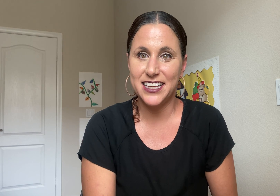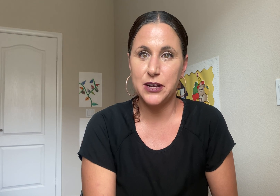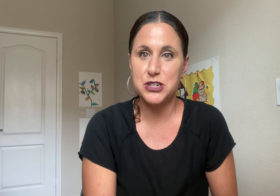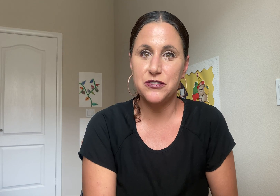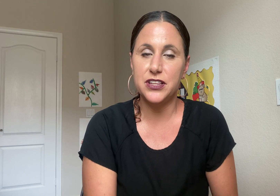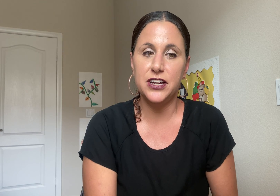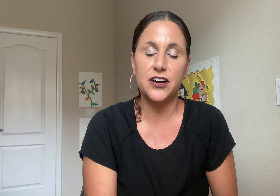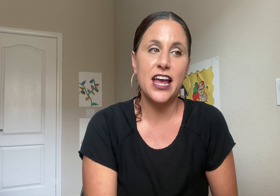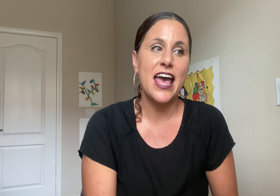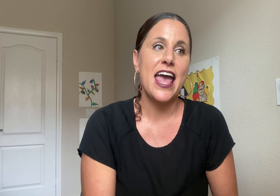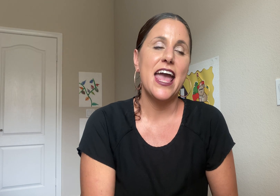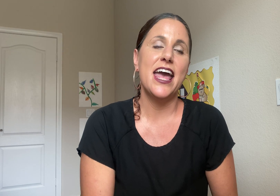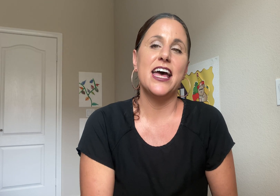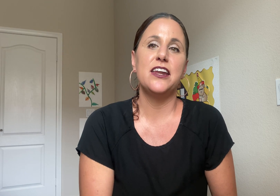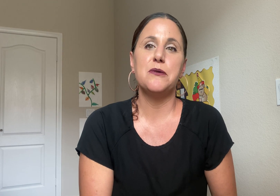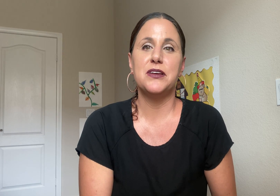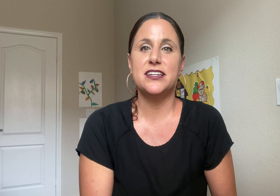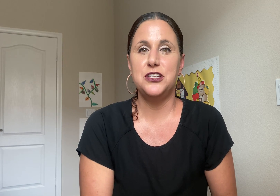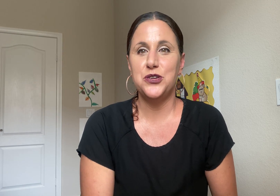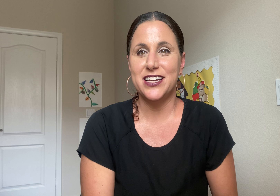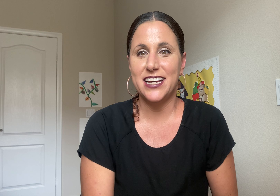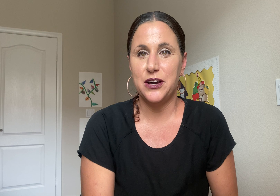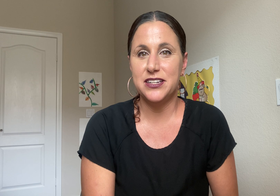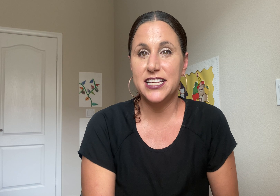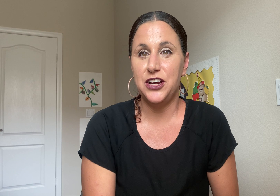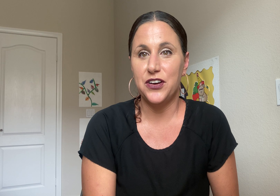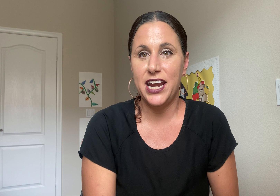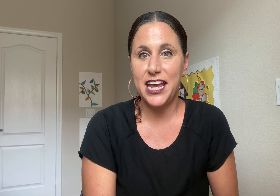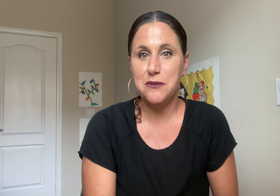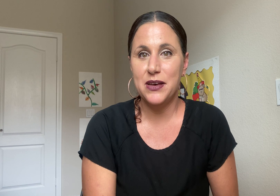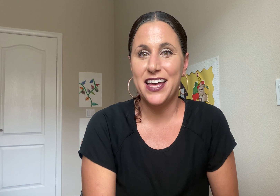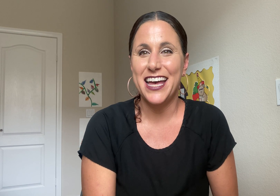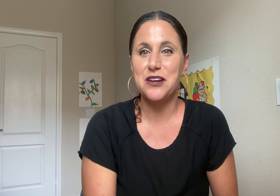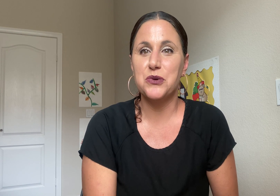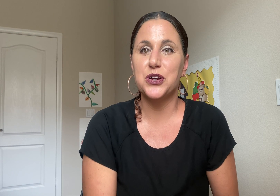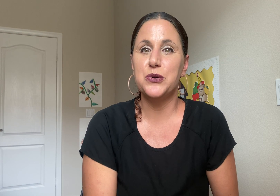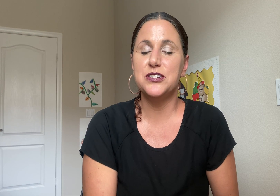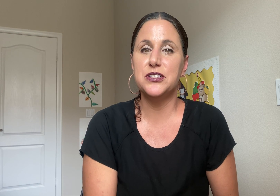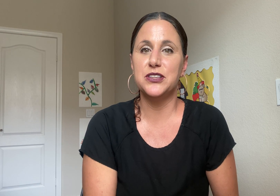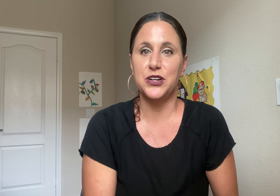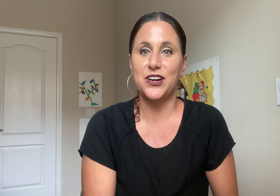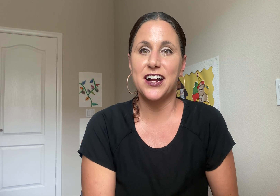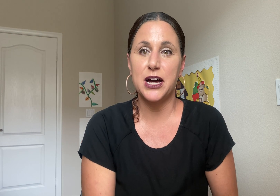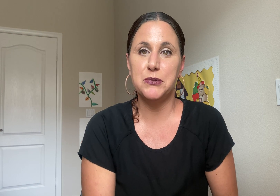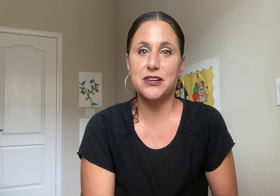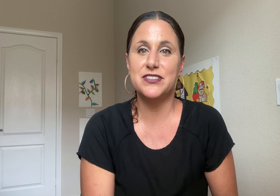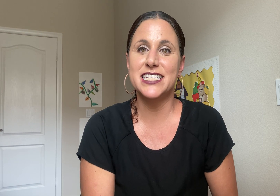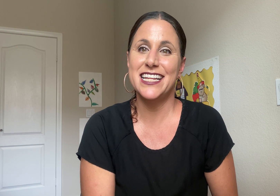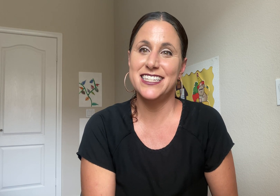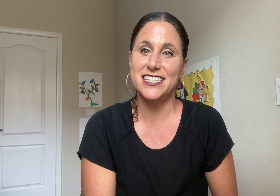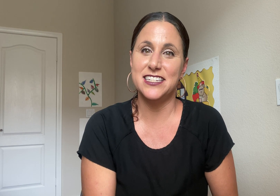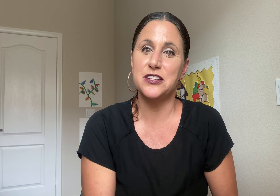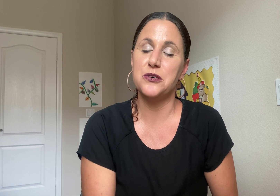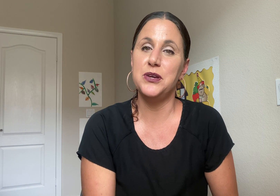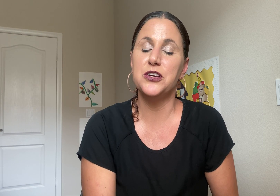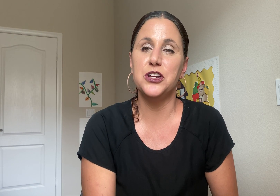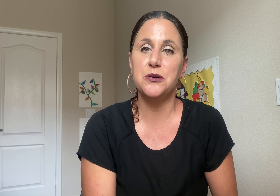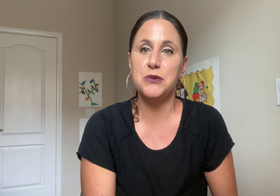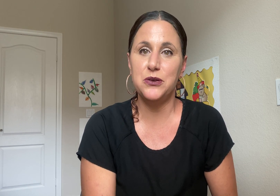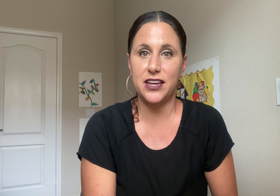language over the year. And I'm going to teach you guys how to say your name. And we're going to learn a couple of sentences so that we could